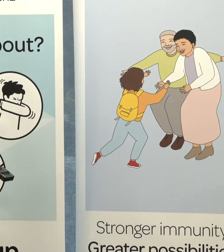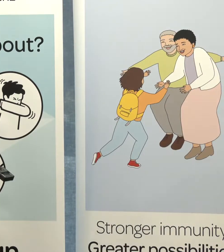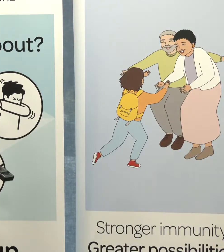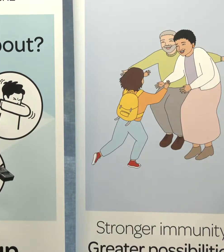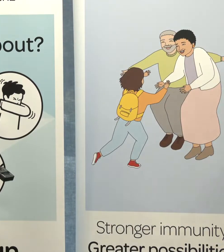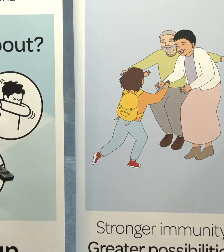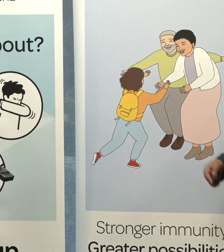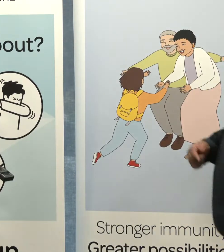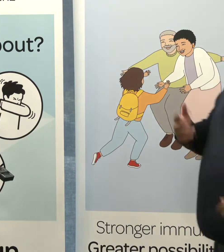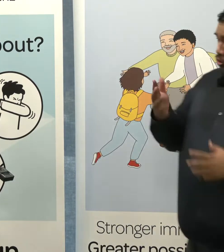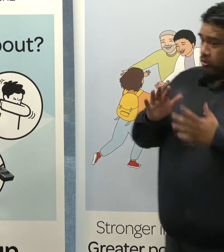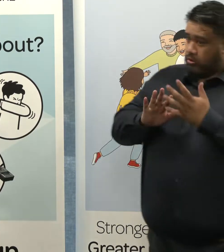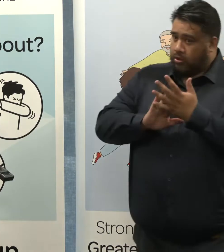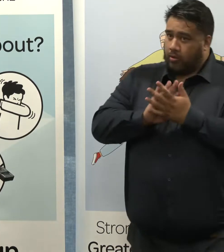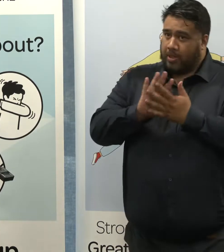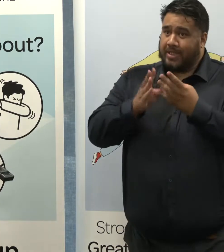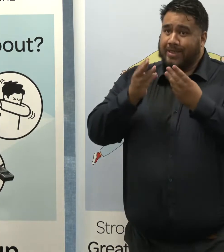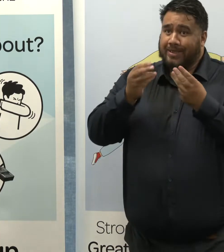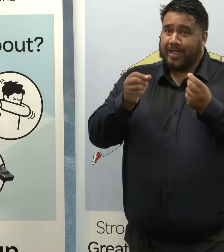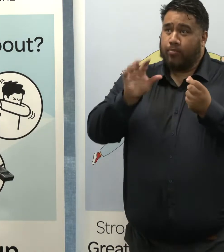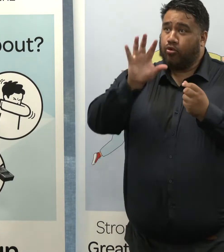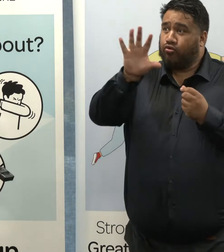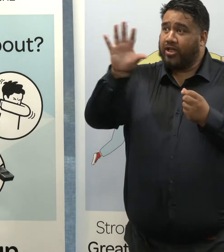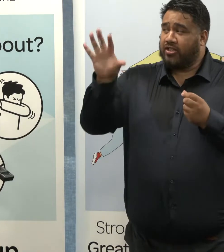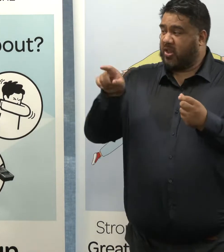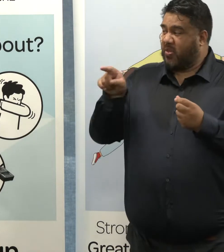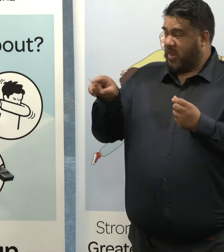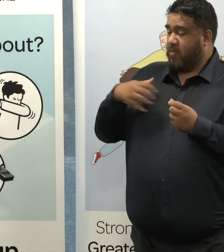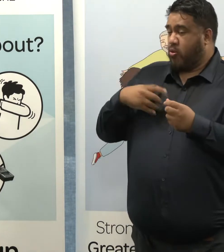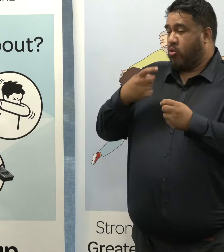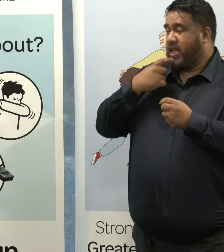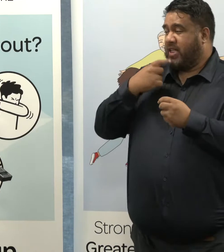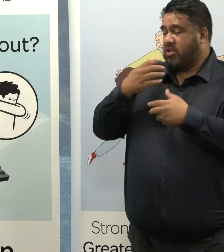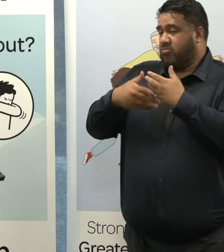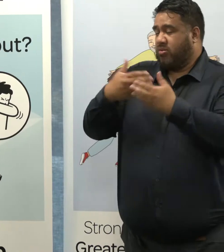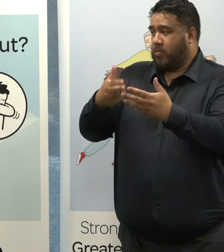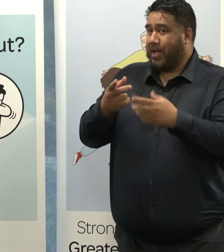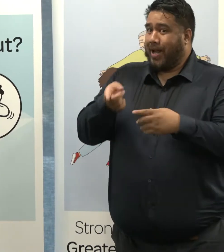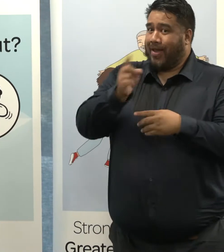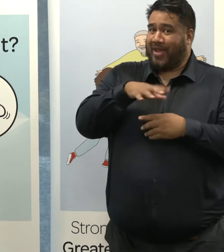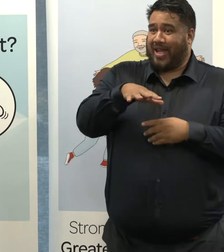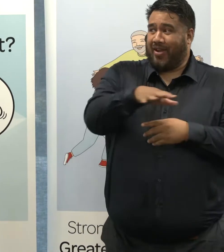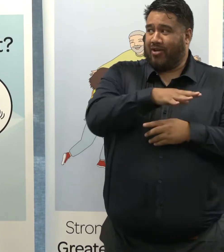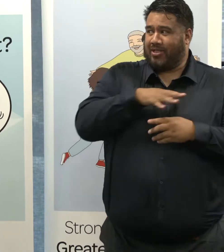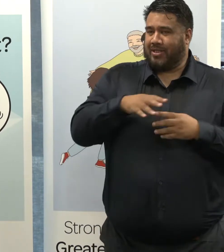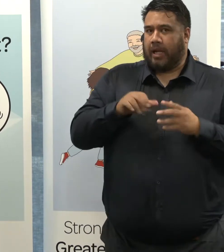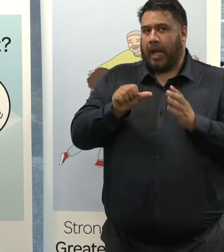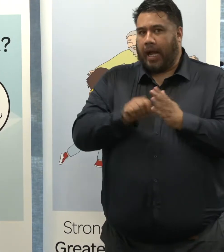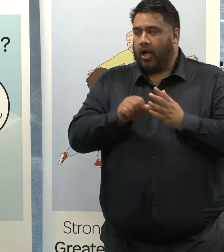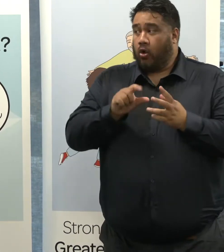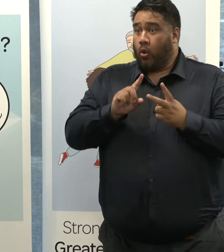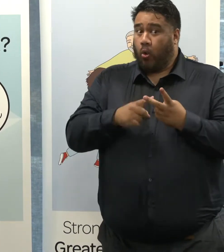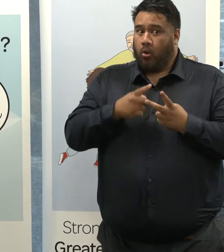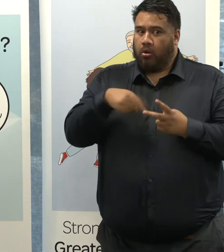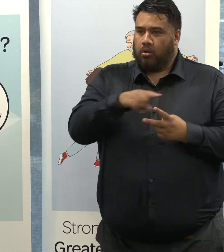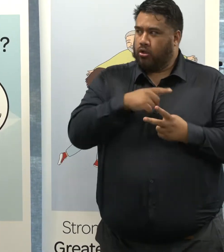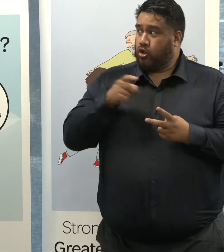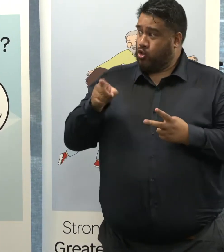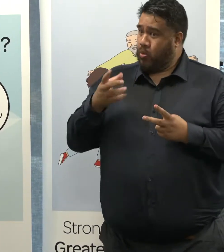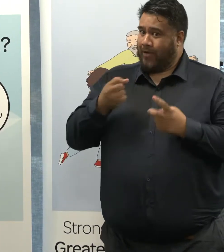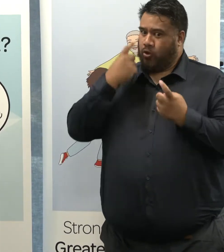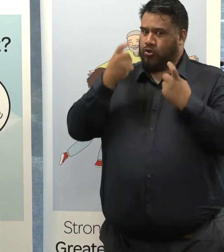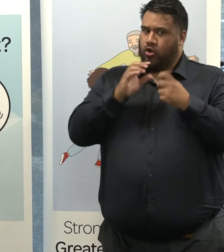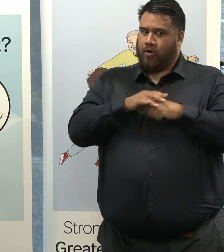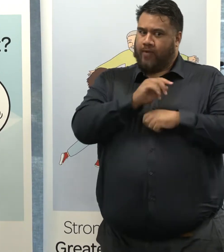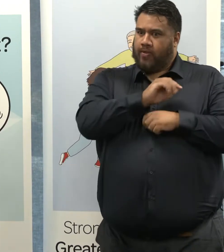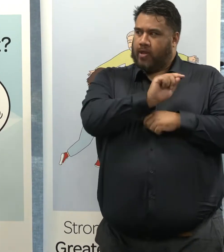do, or you're seeing more of this happen, and is there more of regions around the country where this is an area of concern? I don't have any